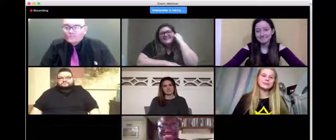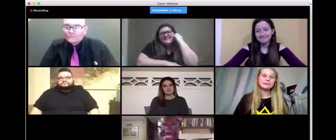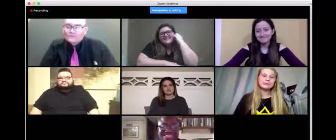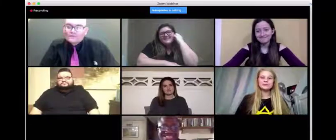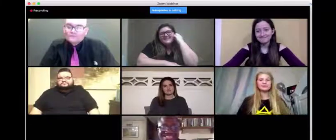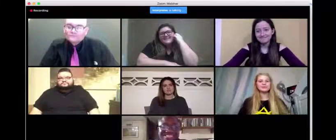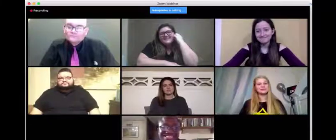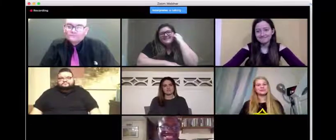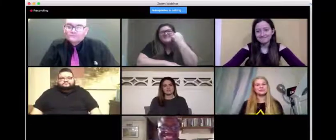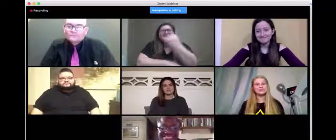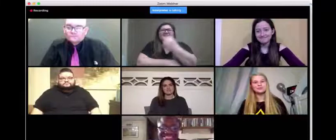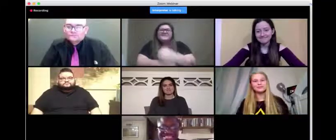Okay, I think that